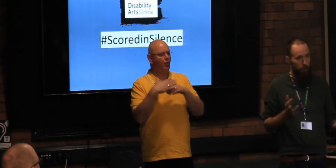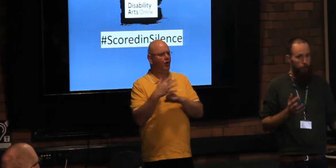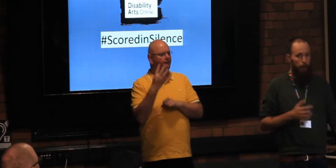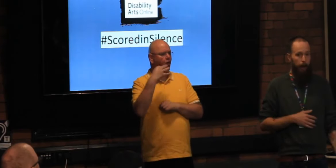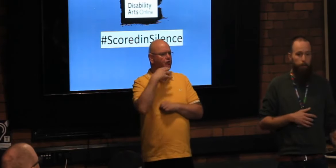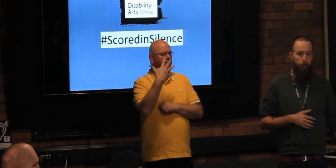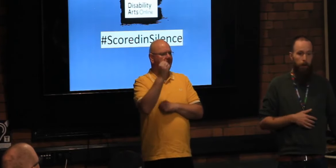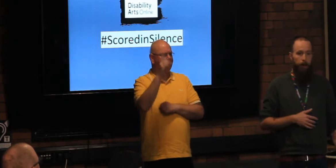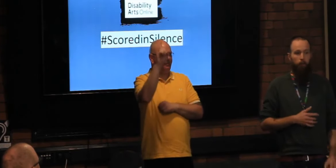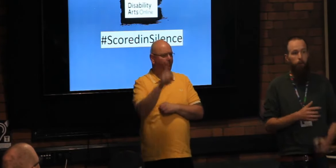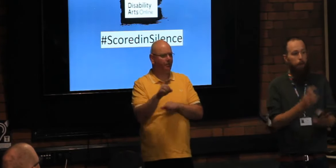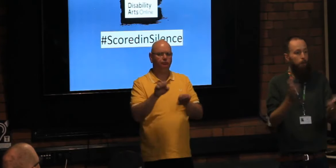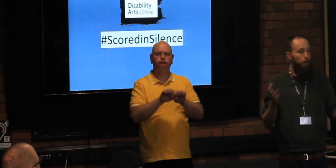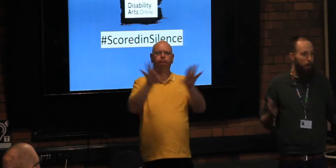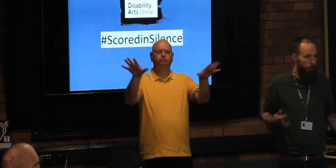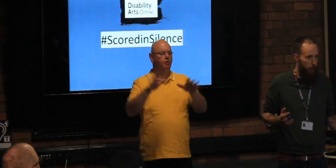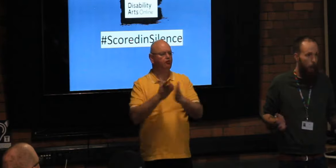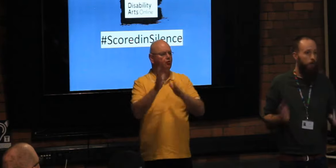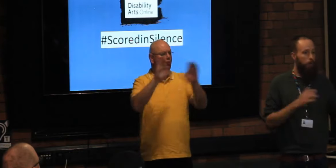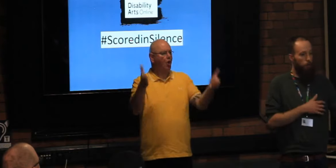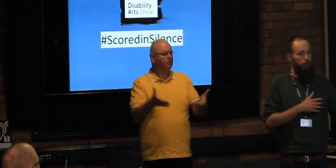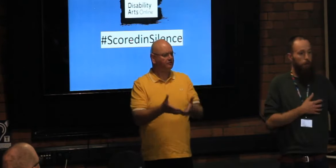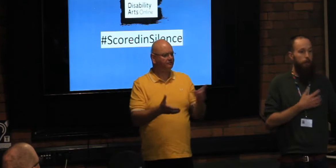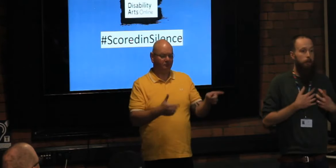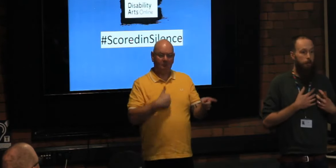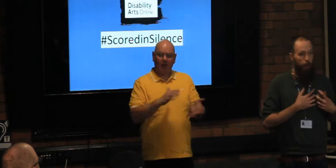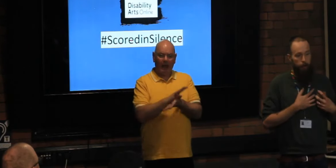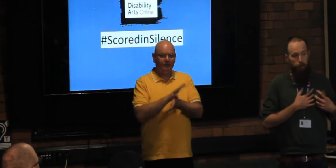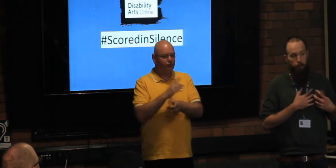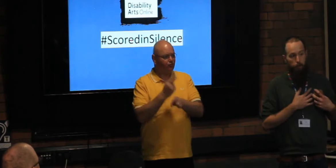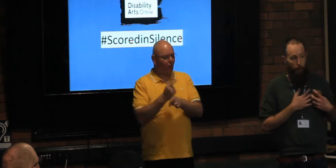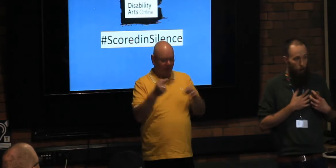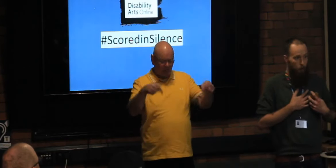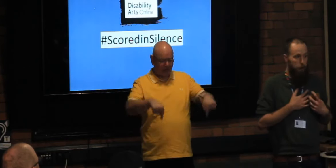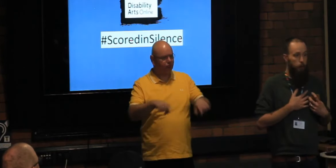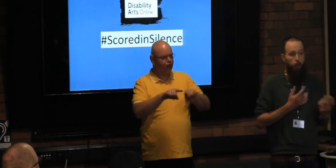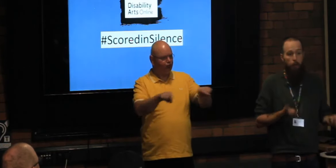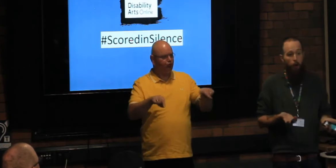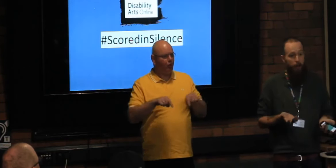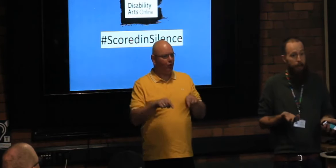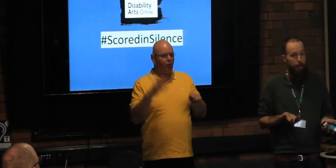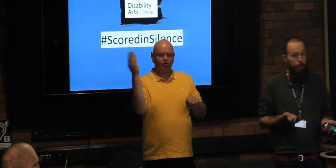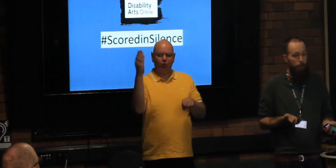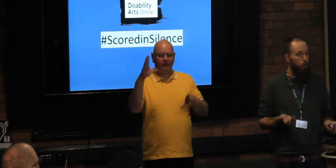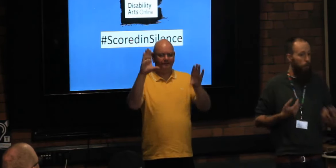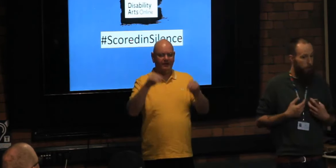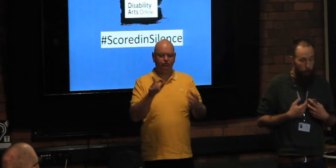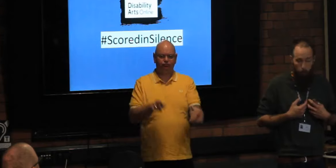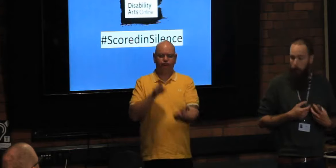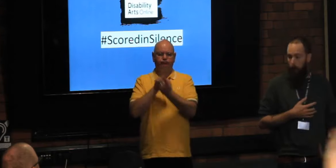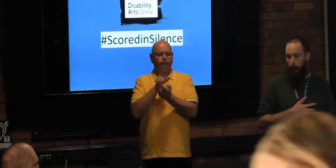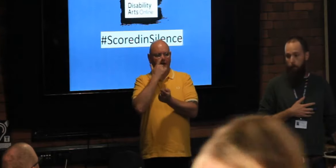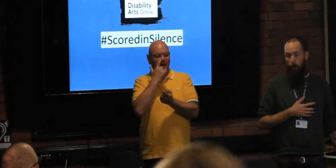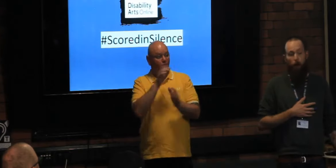world. I can talk to people more about Studio after the talk, so come and see me if you'd like to find out more about what we do, or if you've got an idea that you'd like to talk to us